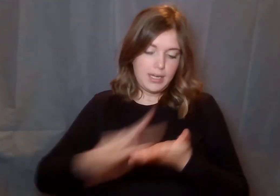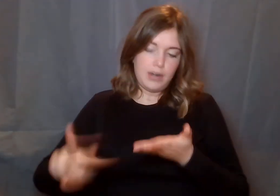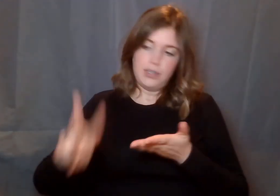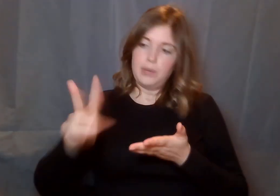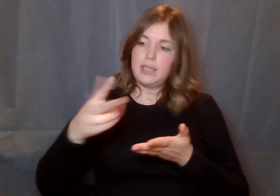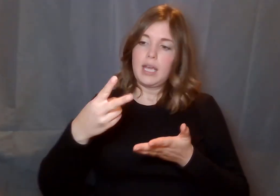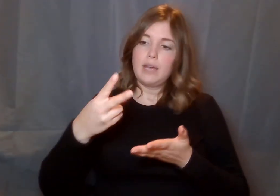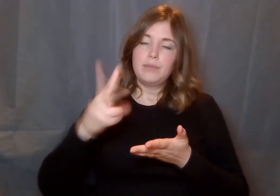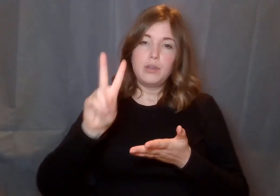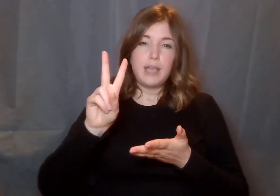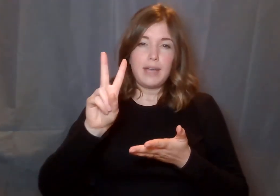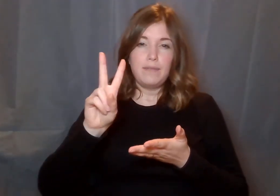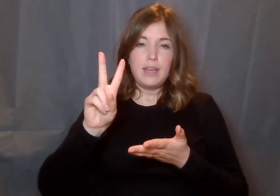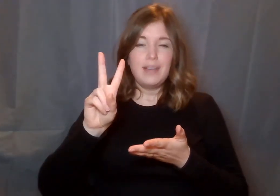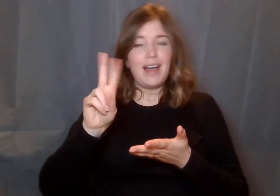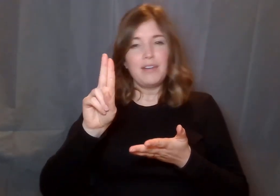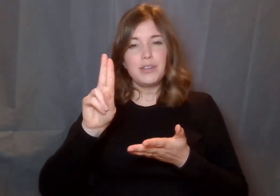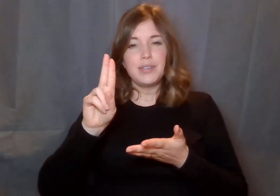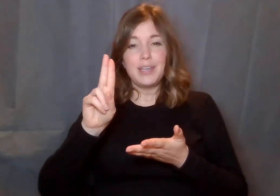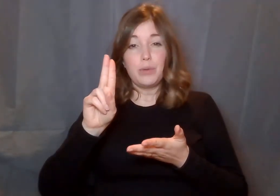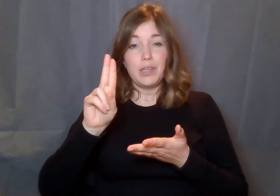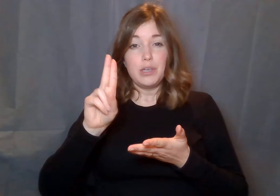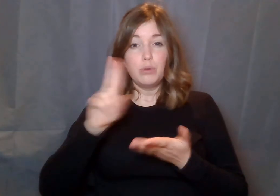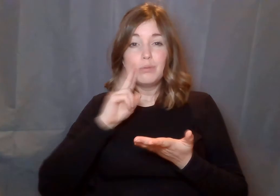Secretary. So it's like you take a V. I've also seen it with a U.